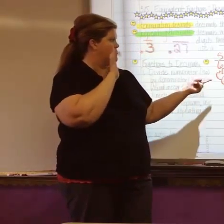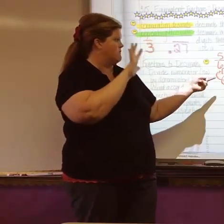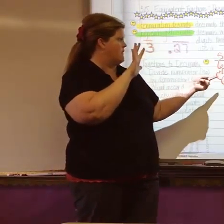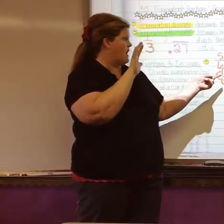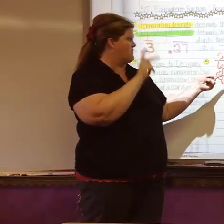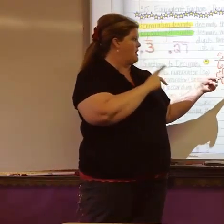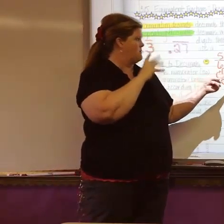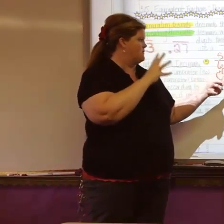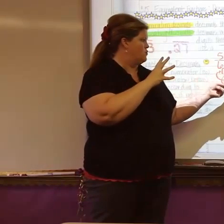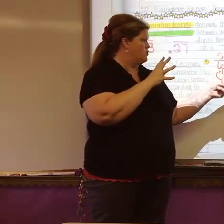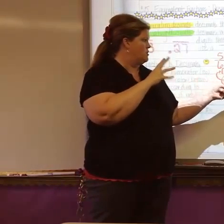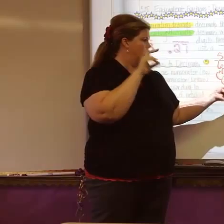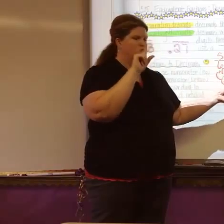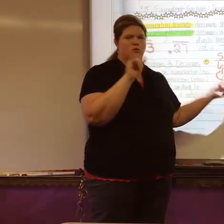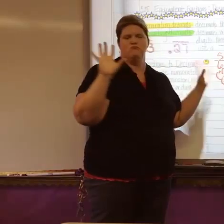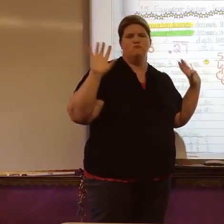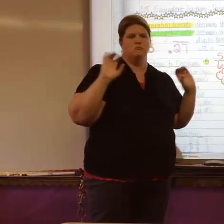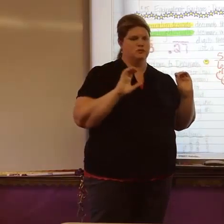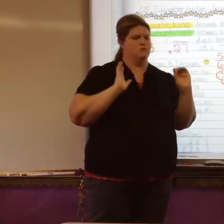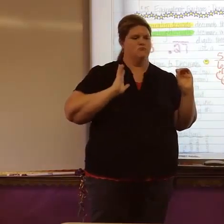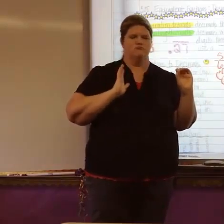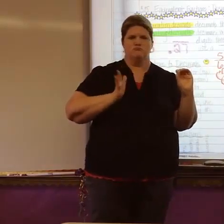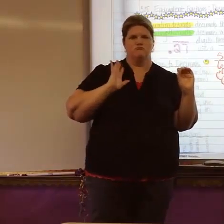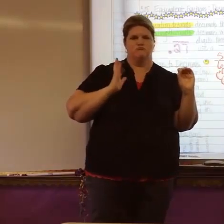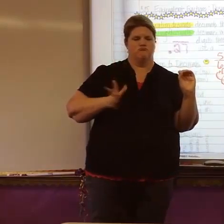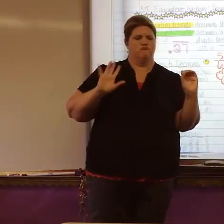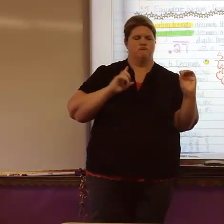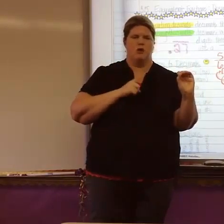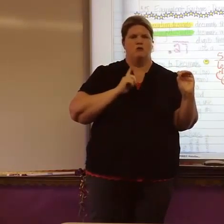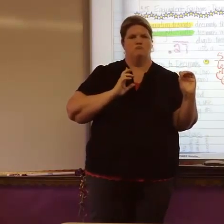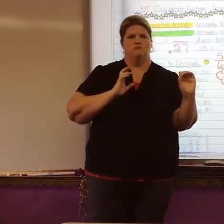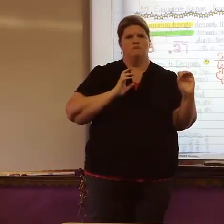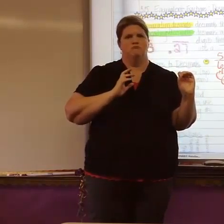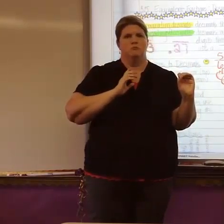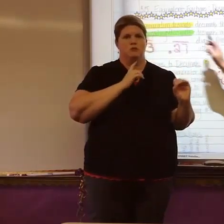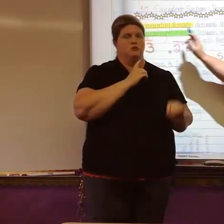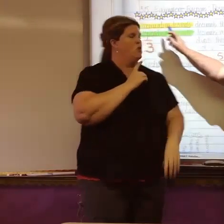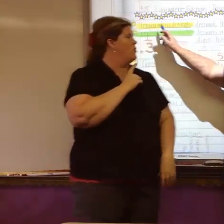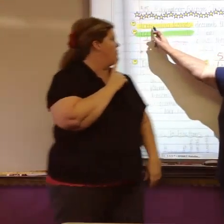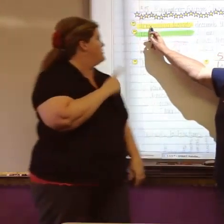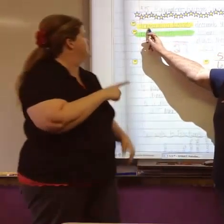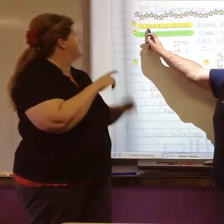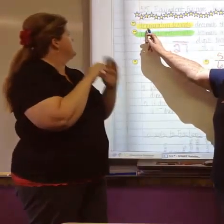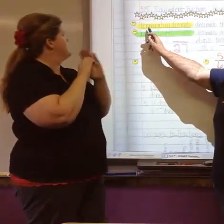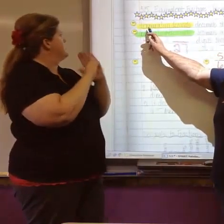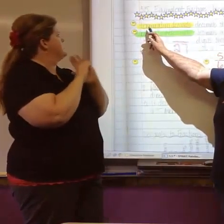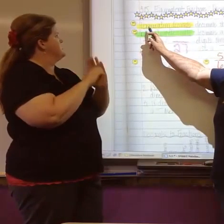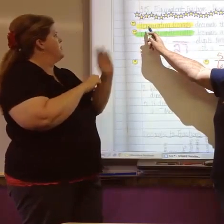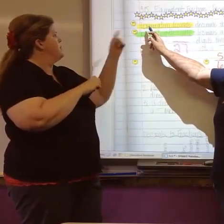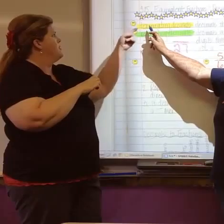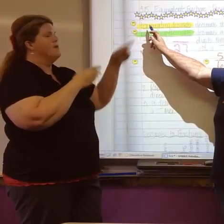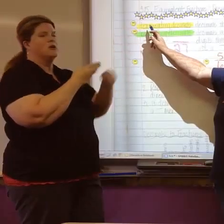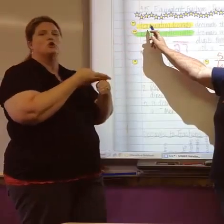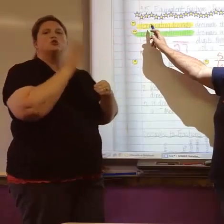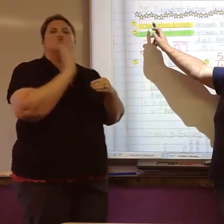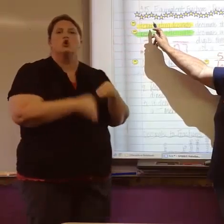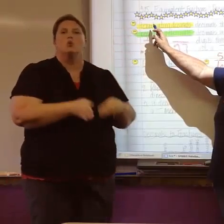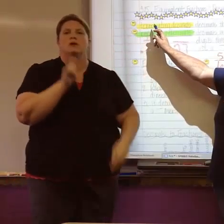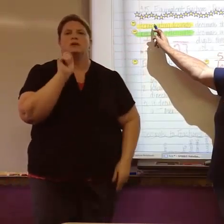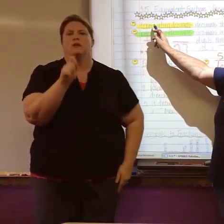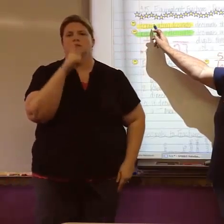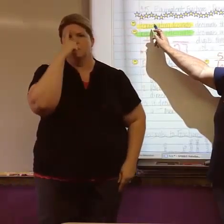4, we subtract, we're going to get nothing. We're done. So this is an example of a terminating decimal because